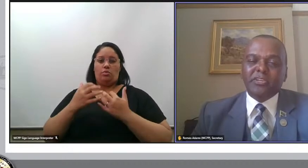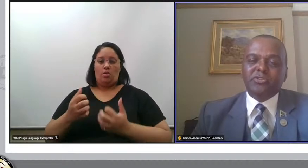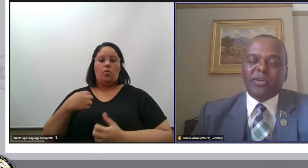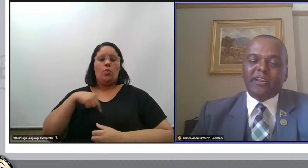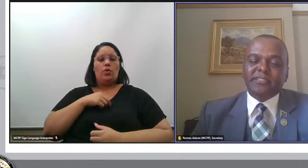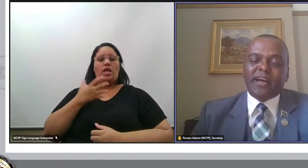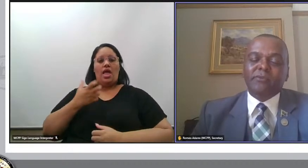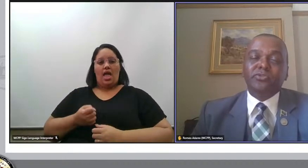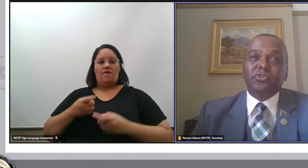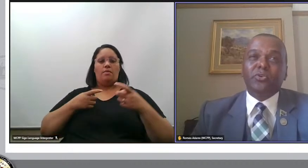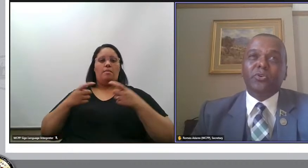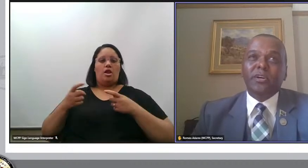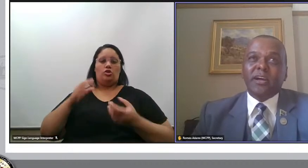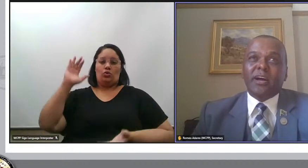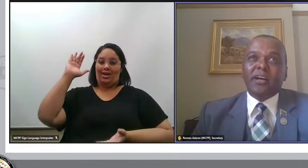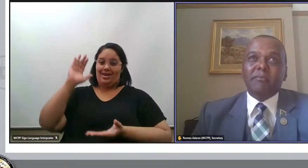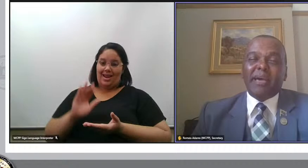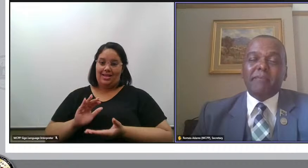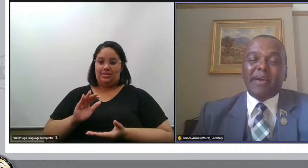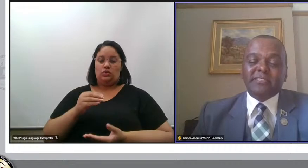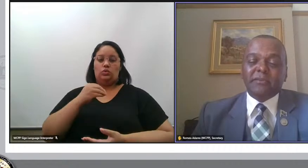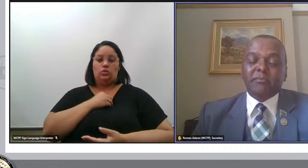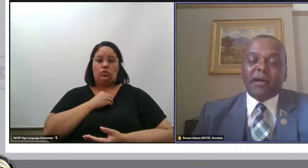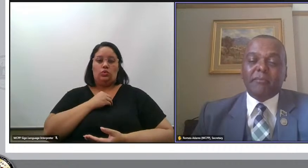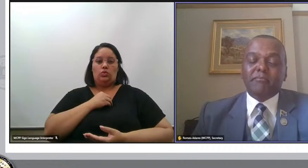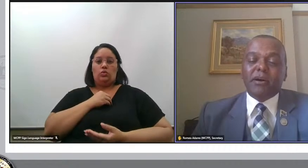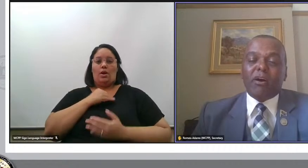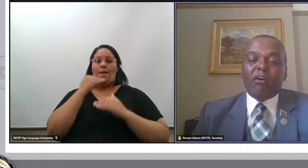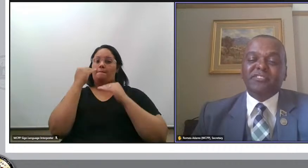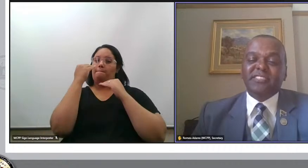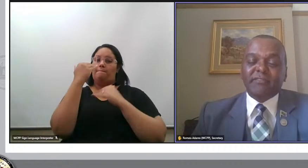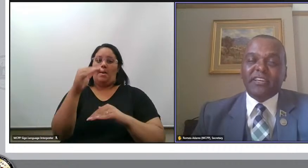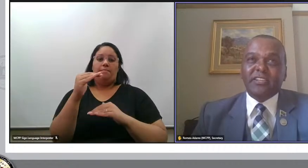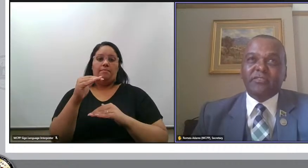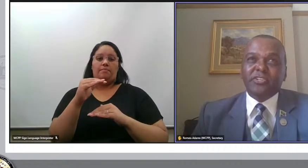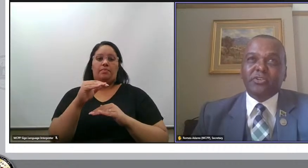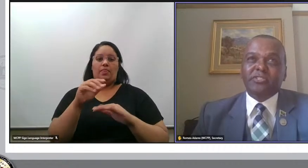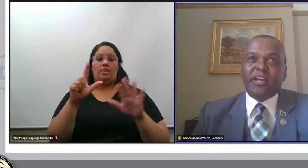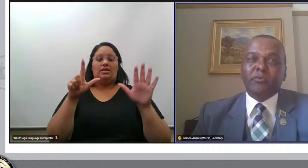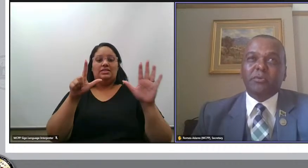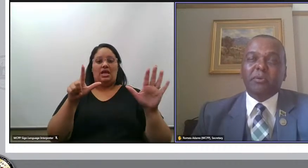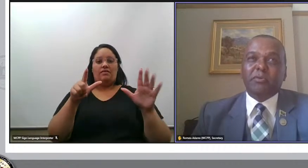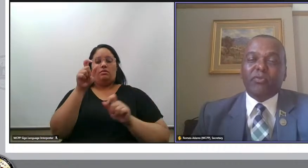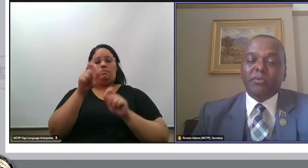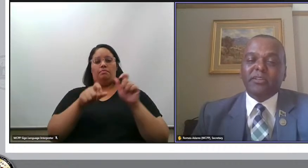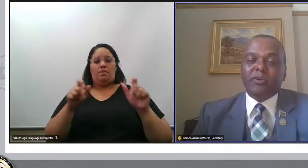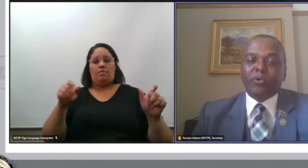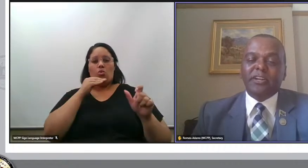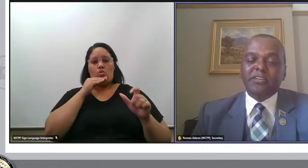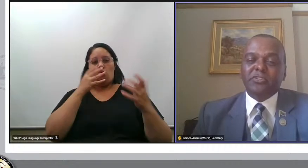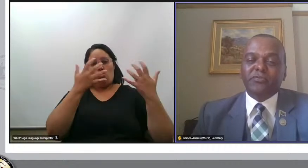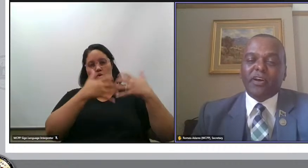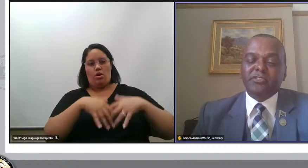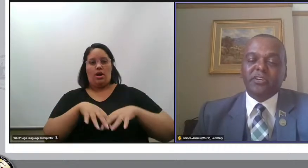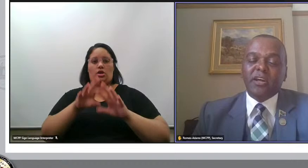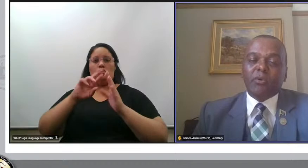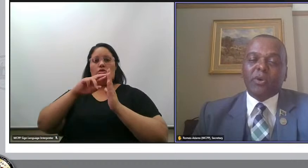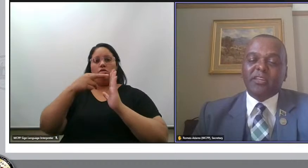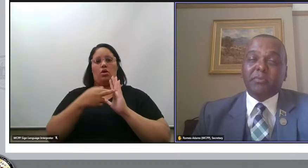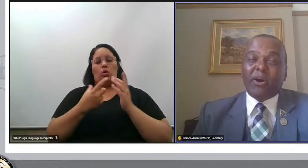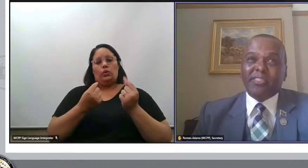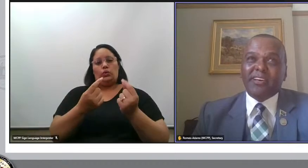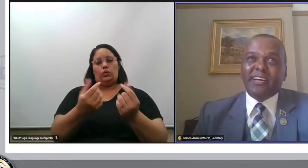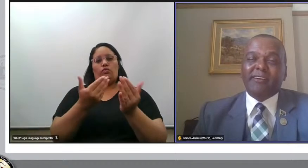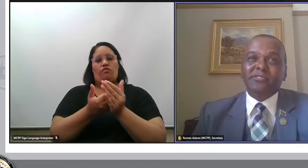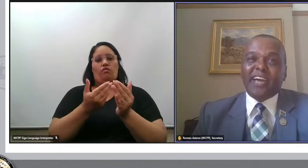had managed to get it down to a maximum number of 7 individuals that would be performing the coordination function,